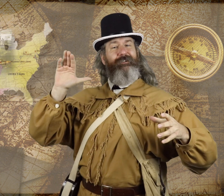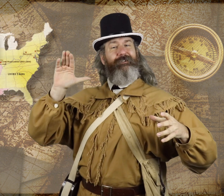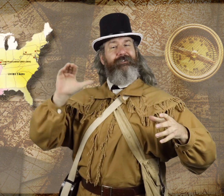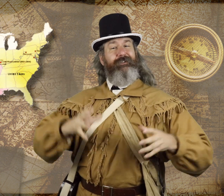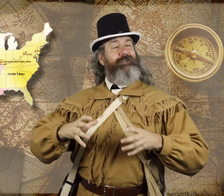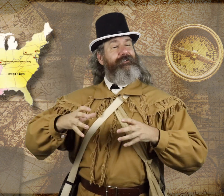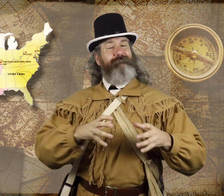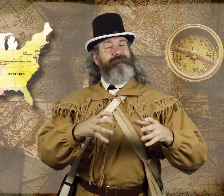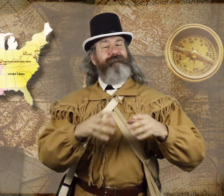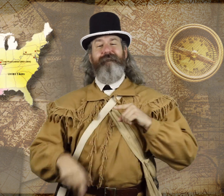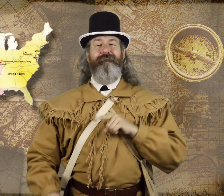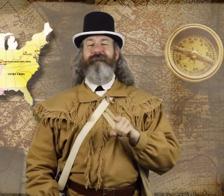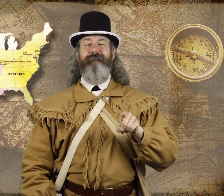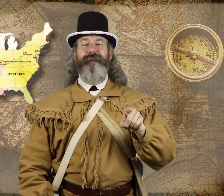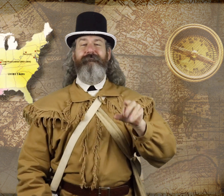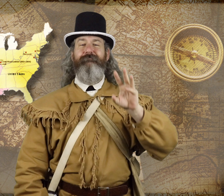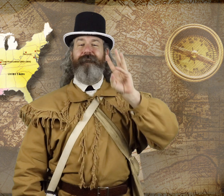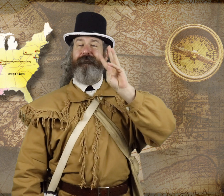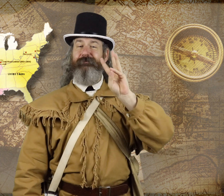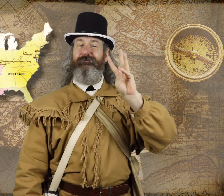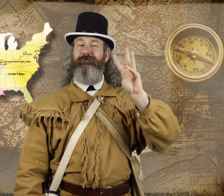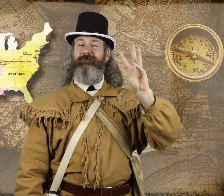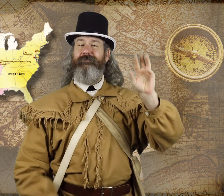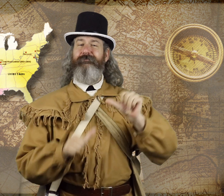and continued west.